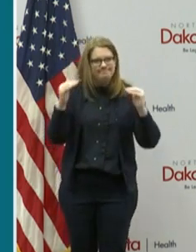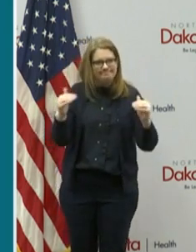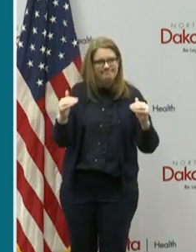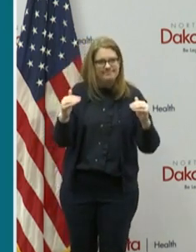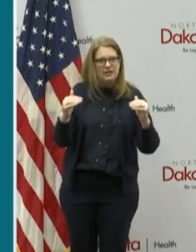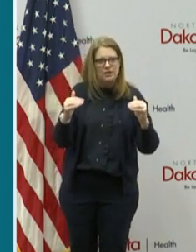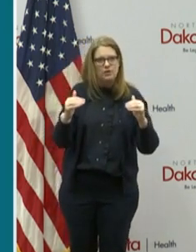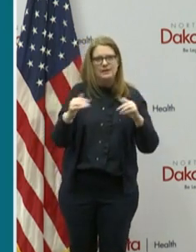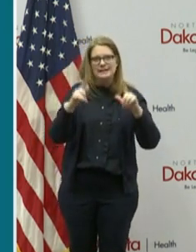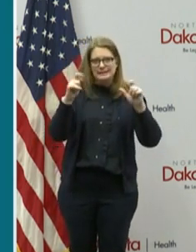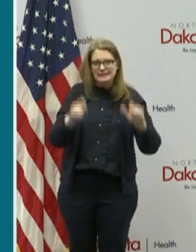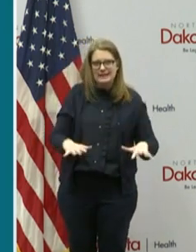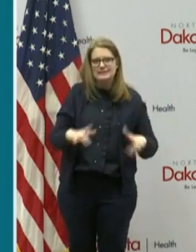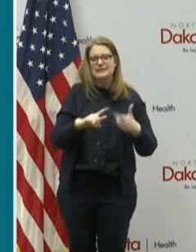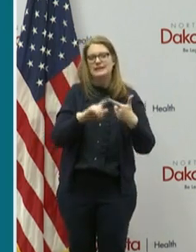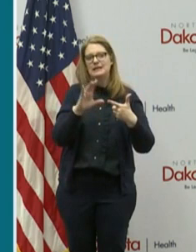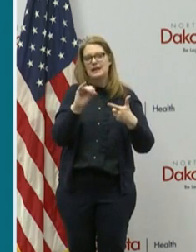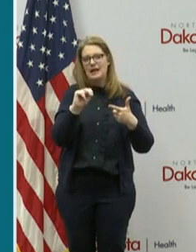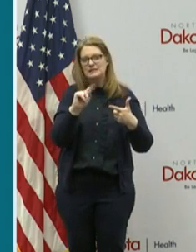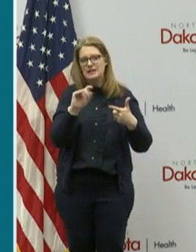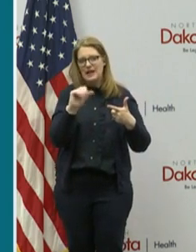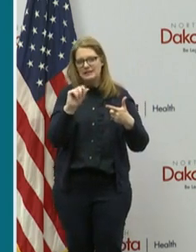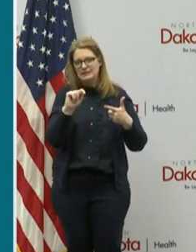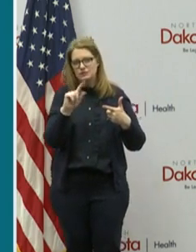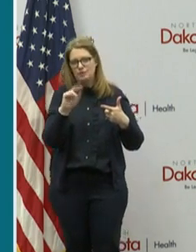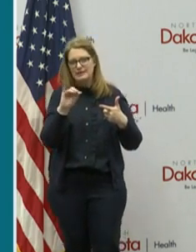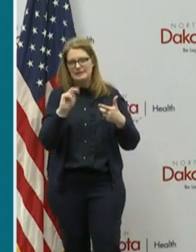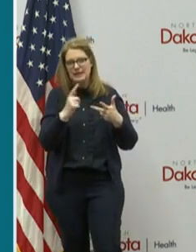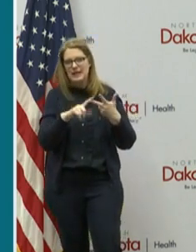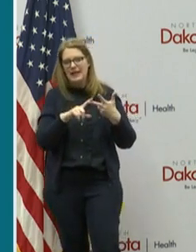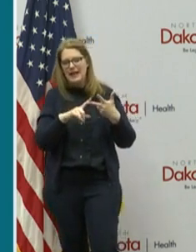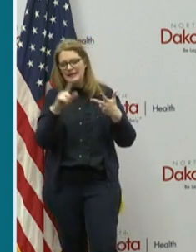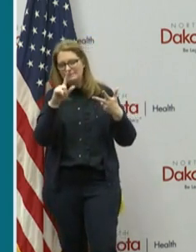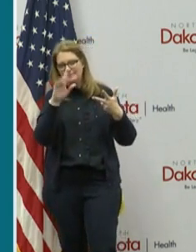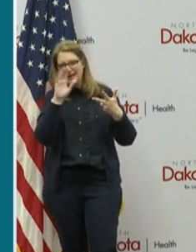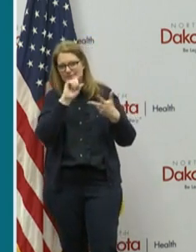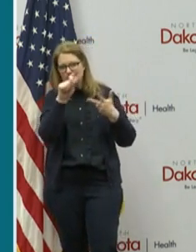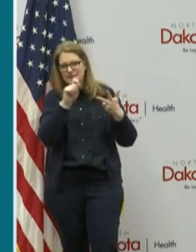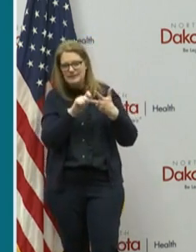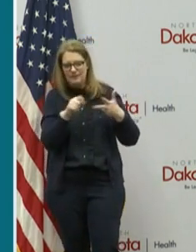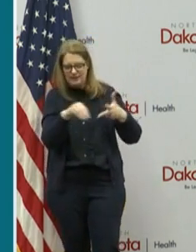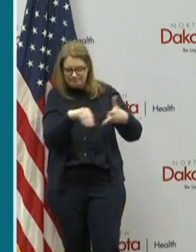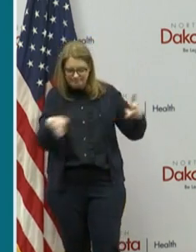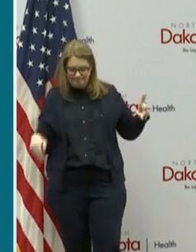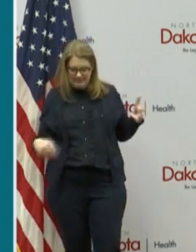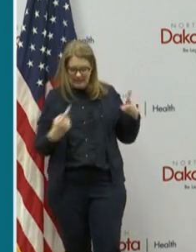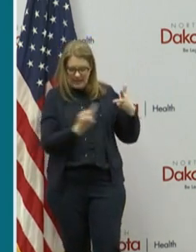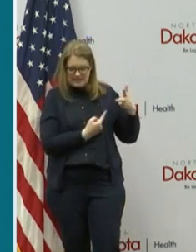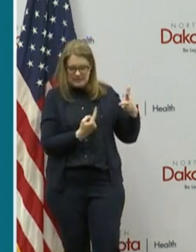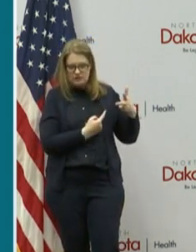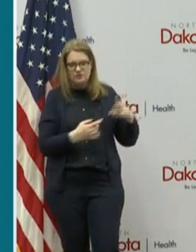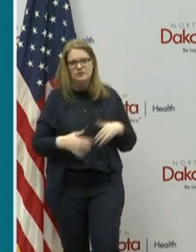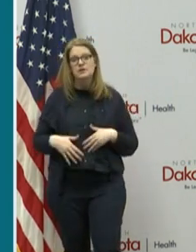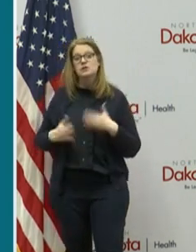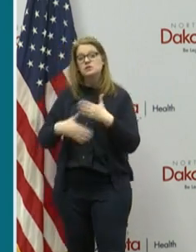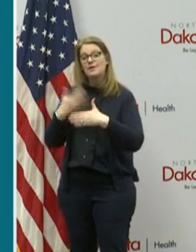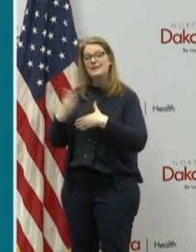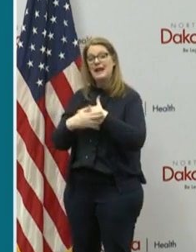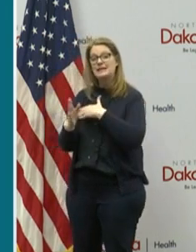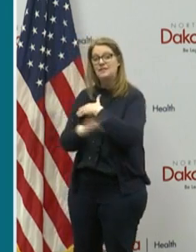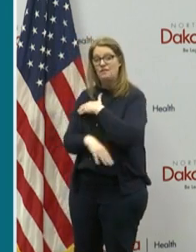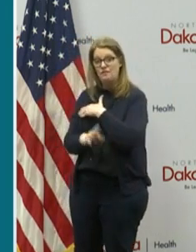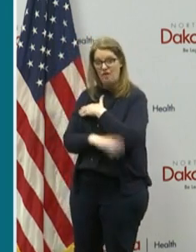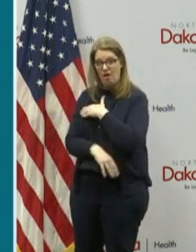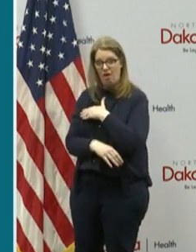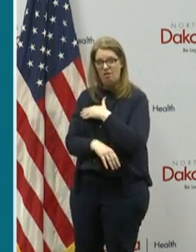targeted isolation. In the same thing, when we think to next fall, we know that there is going to be an opportunity for us to have even